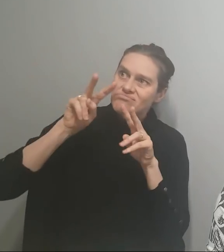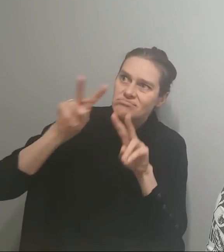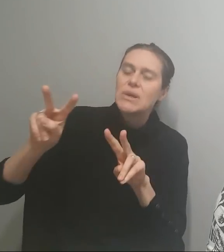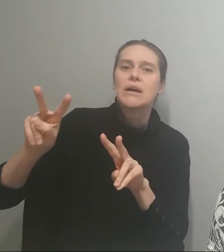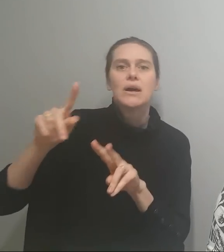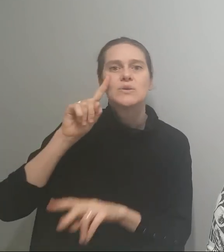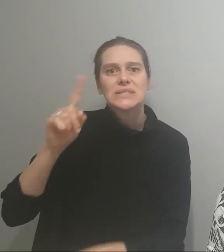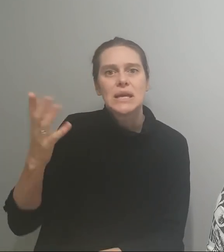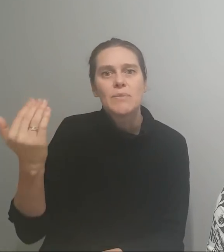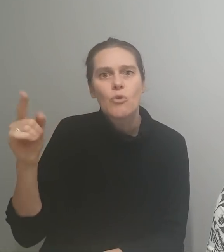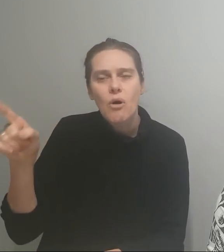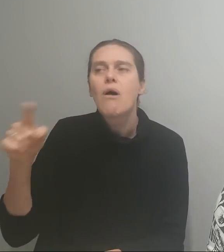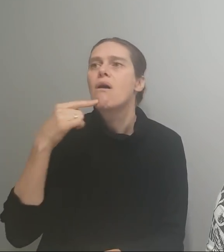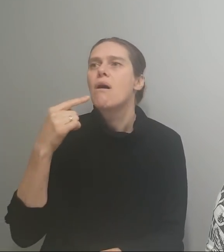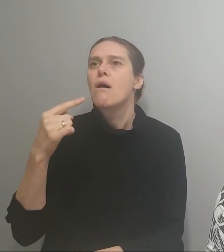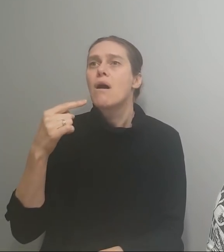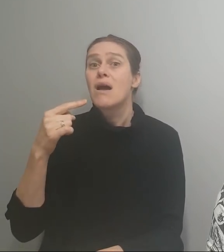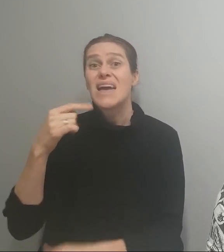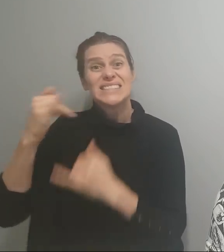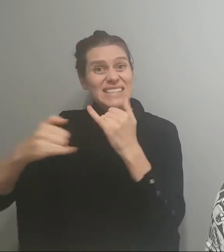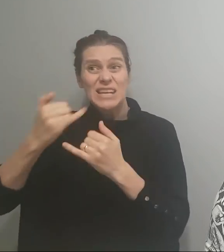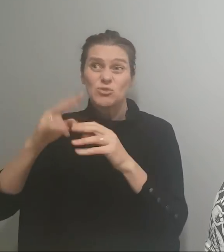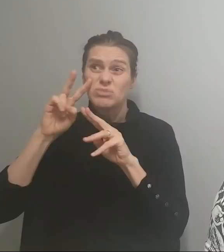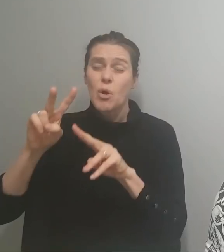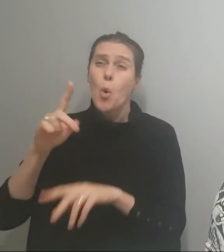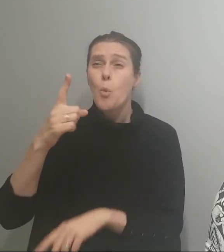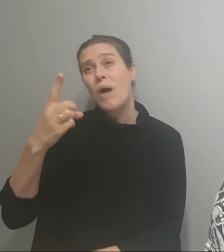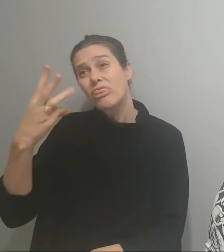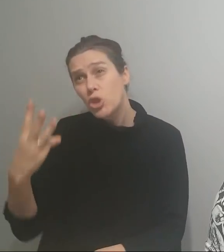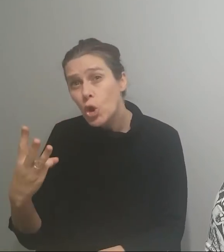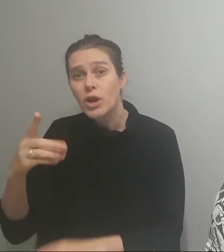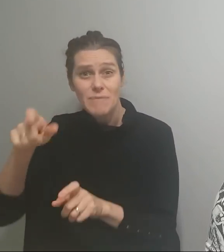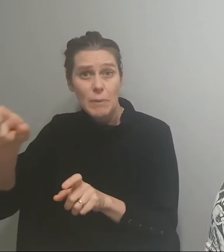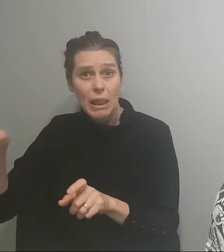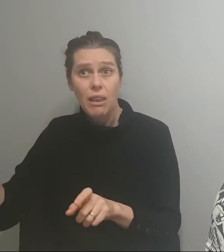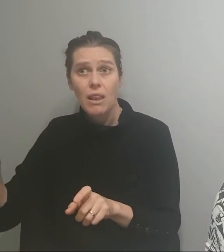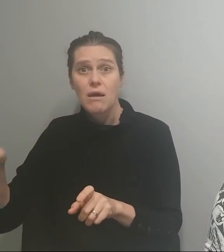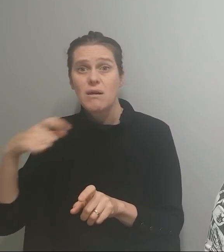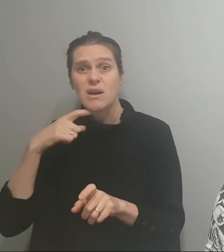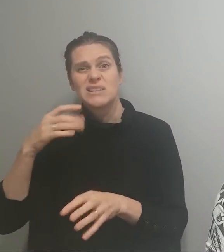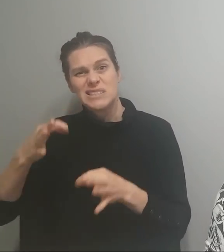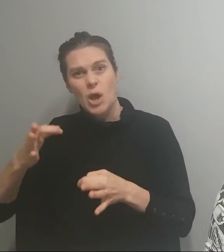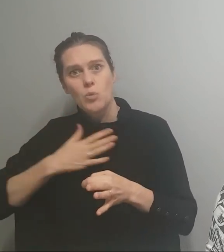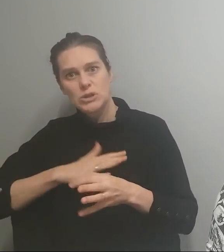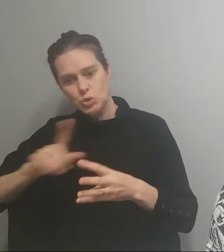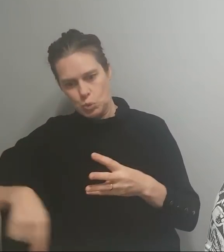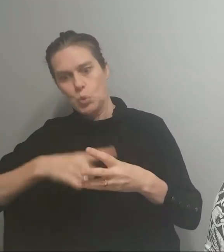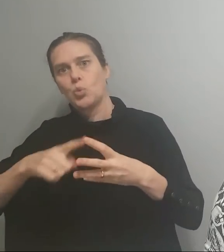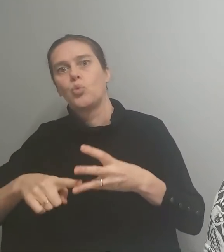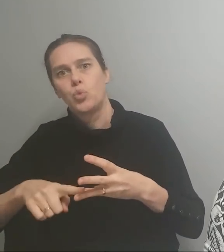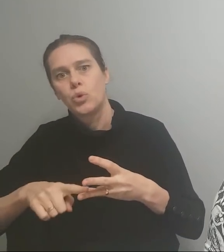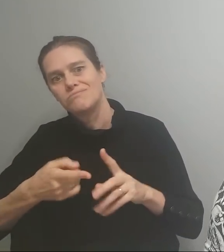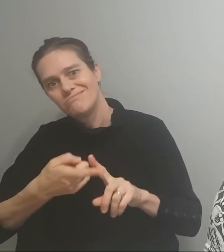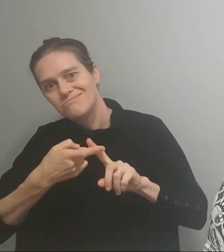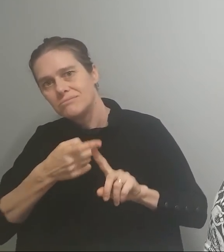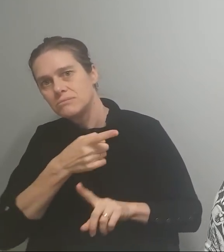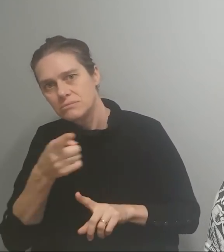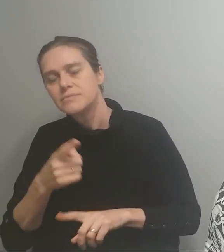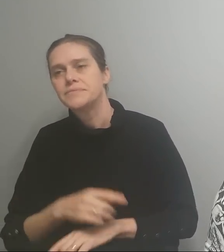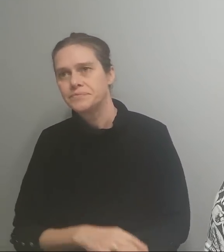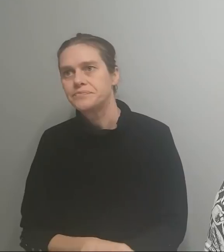people have taken up that option. So in the prototype we've allowed for, we've based the